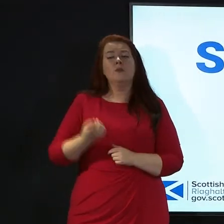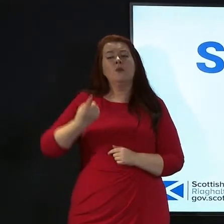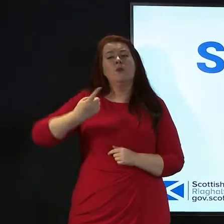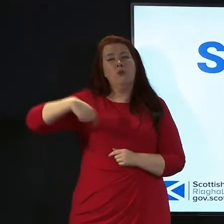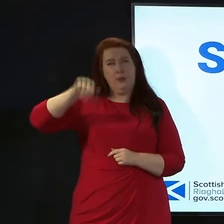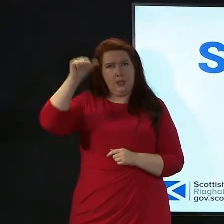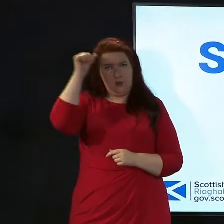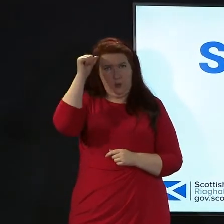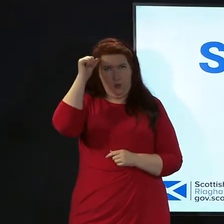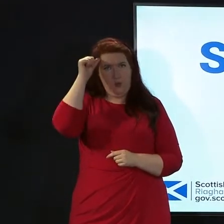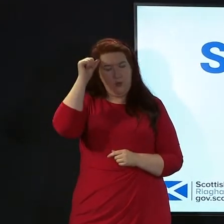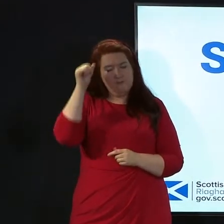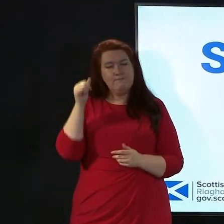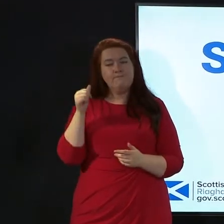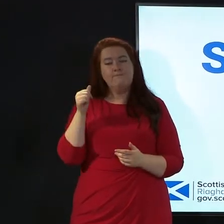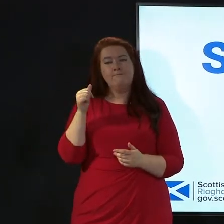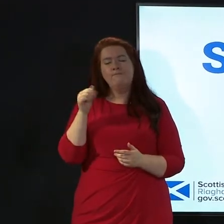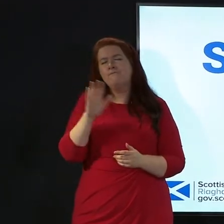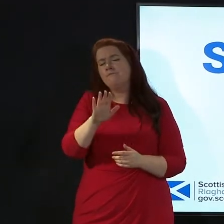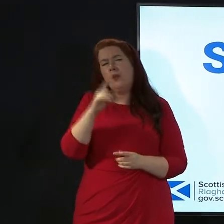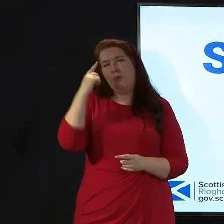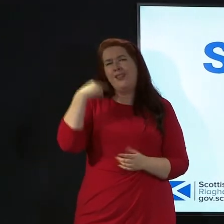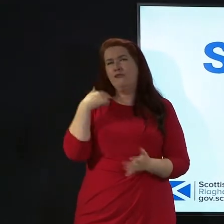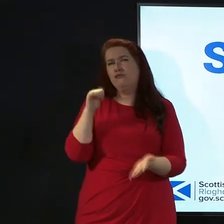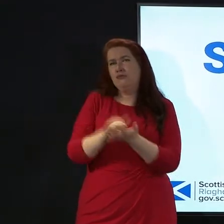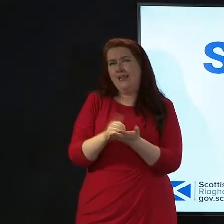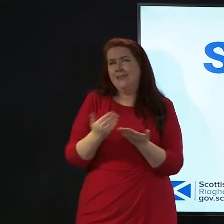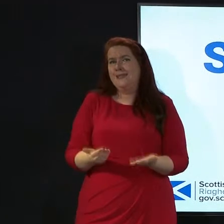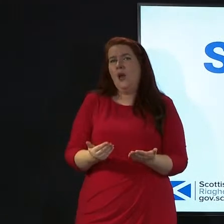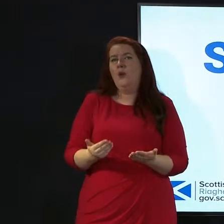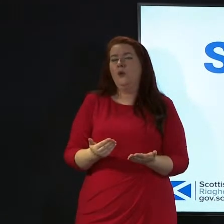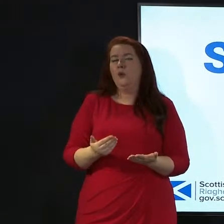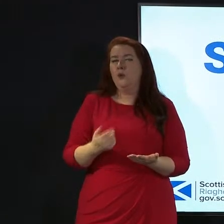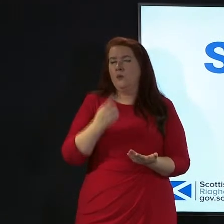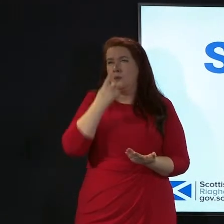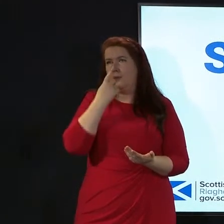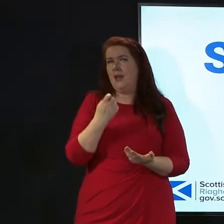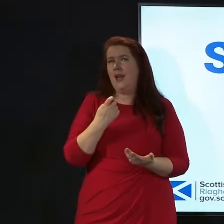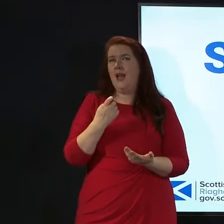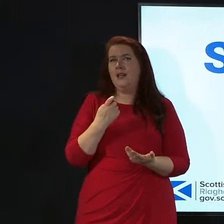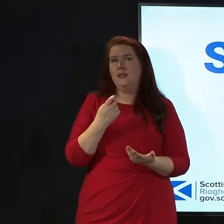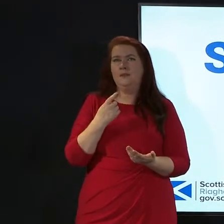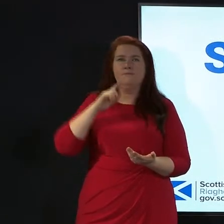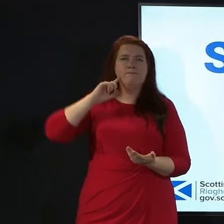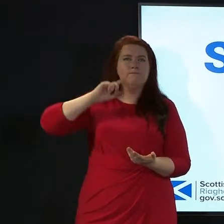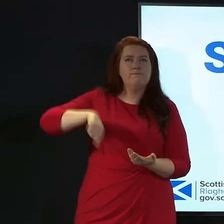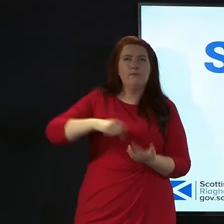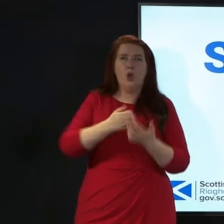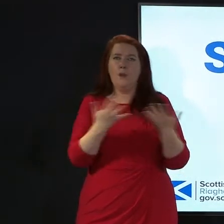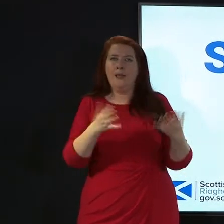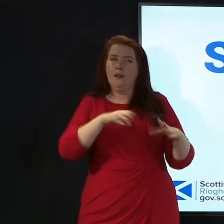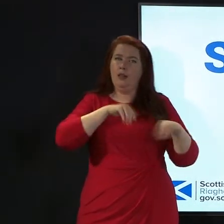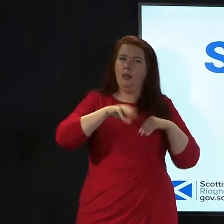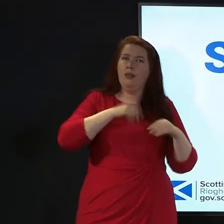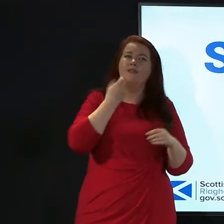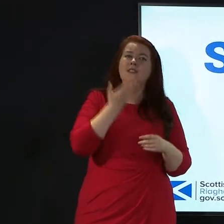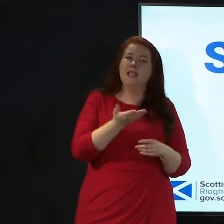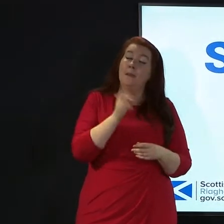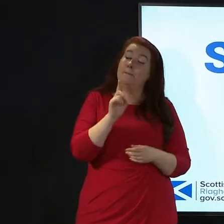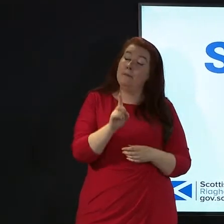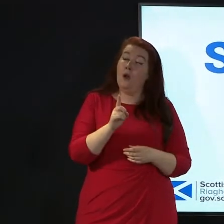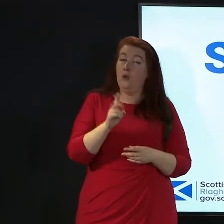while I don't think it is right yet to be completely oblivious to case numbers, we are